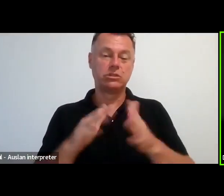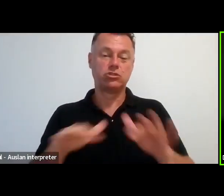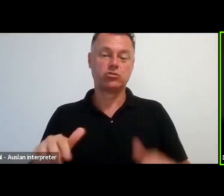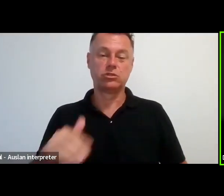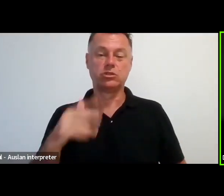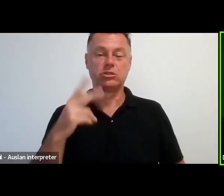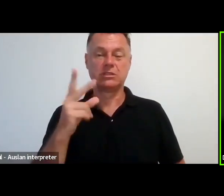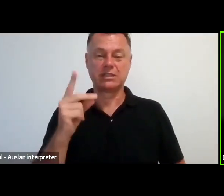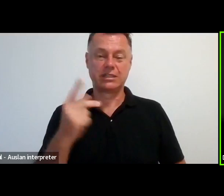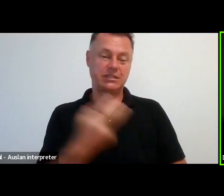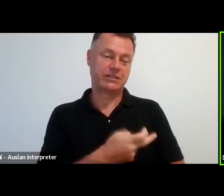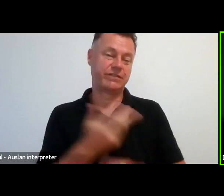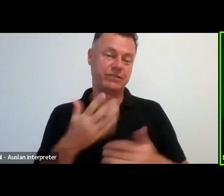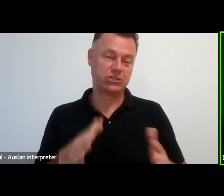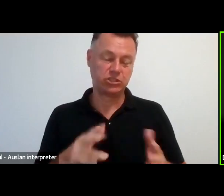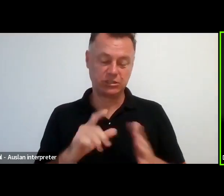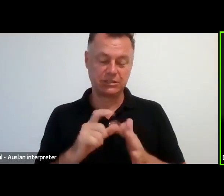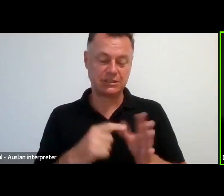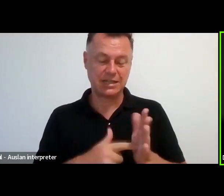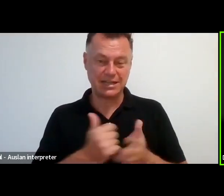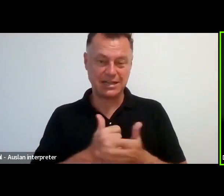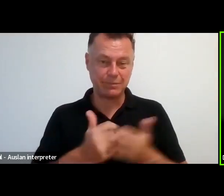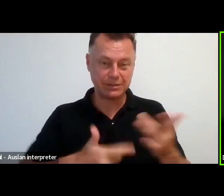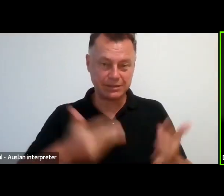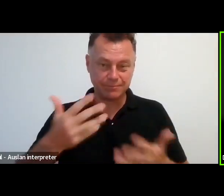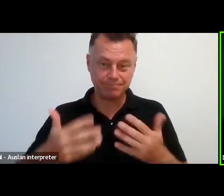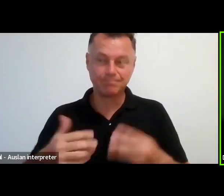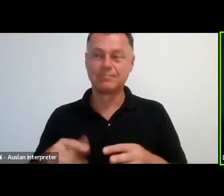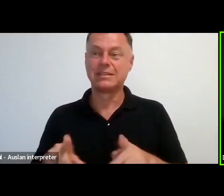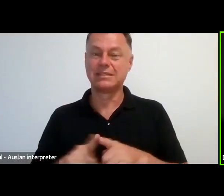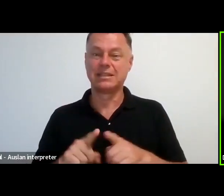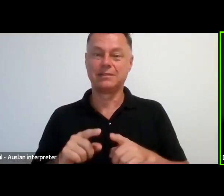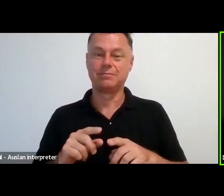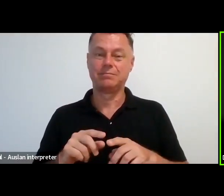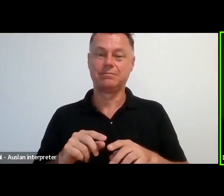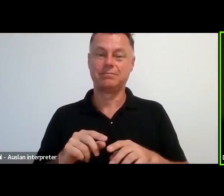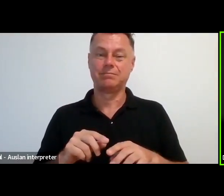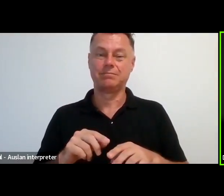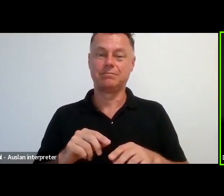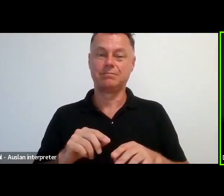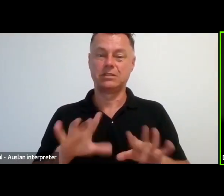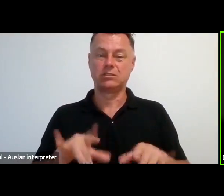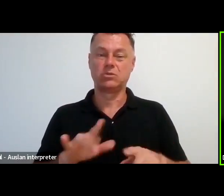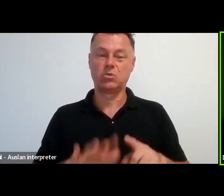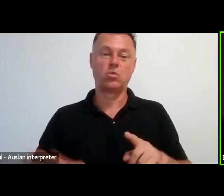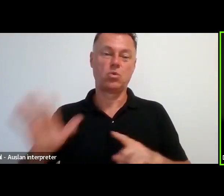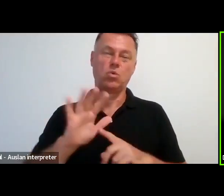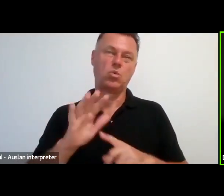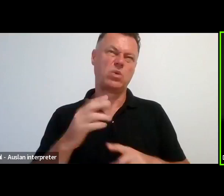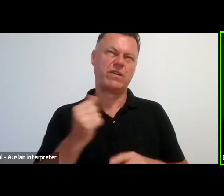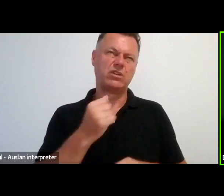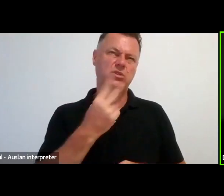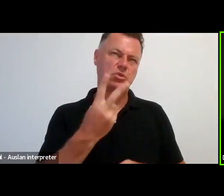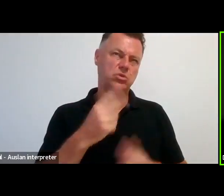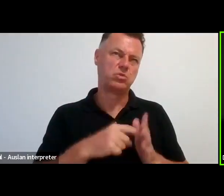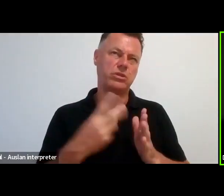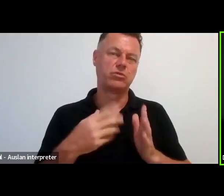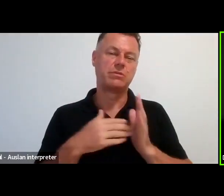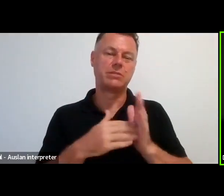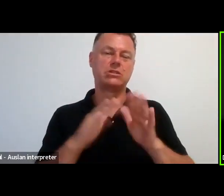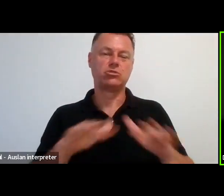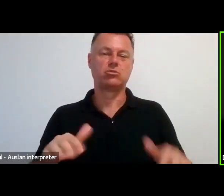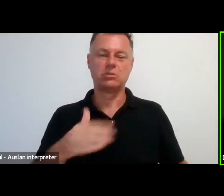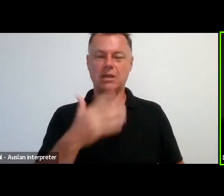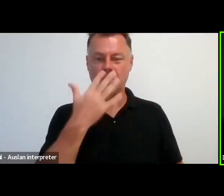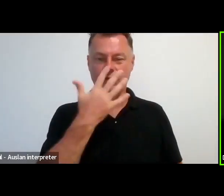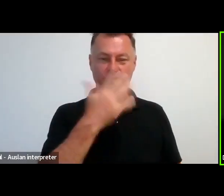vaccines. And that's the same number as our entire population of 5 to 11-year-olds in Australia. We've got about 2.3 million kids. So